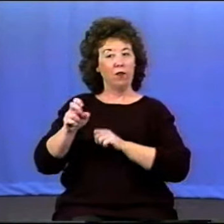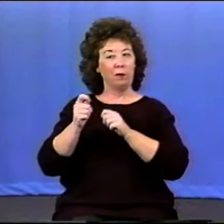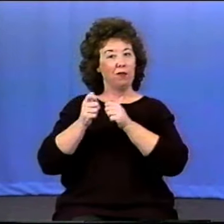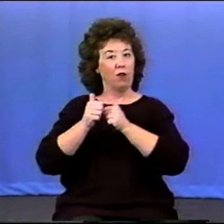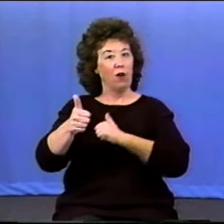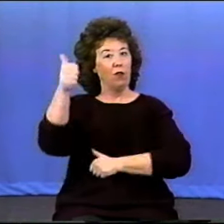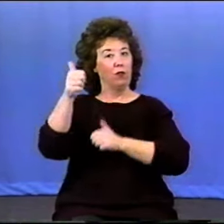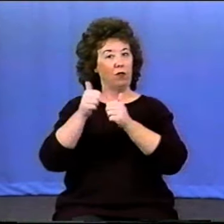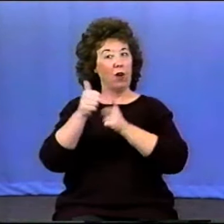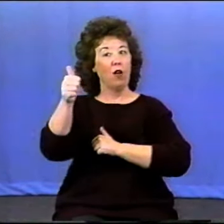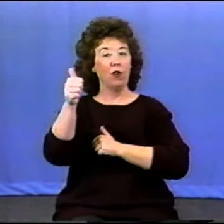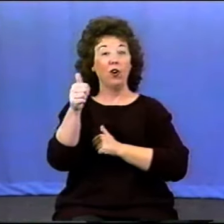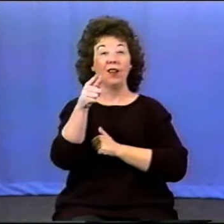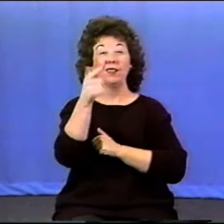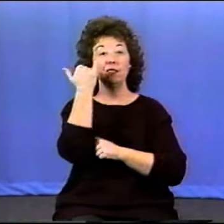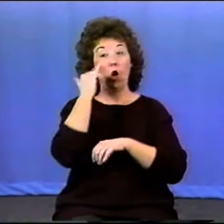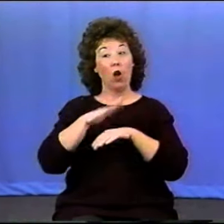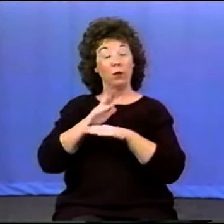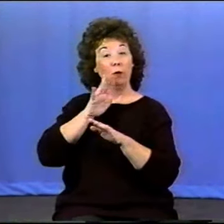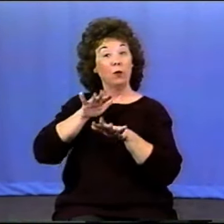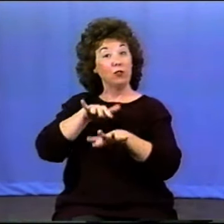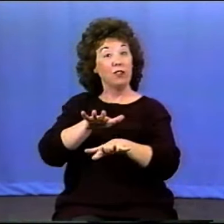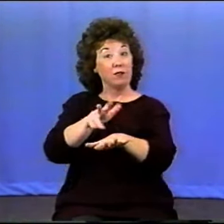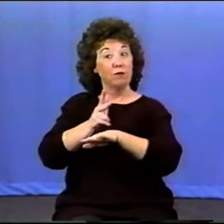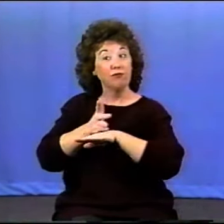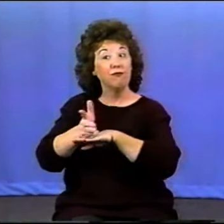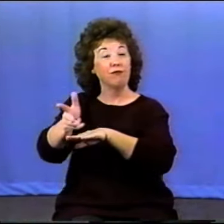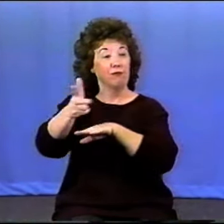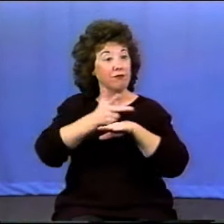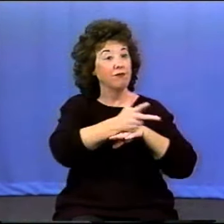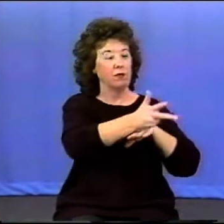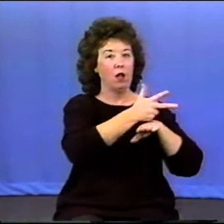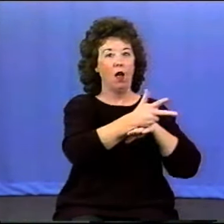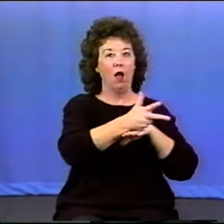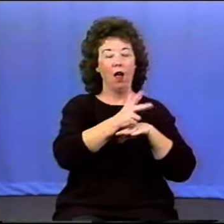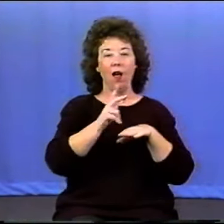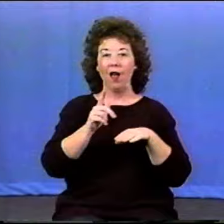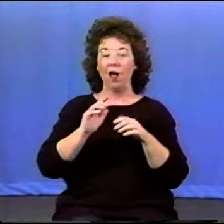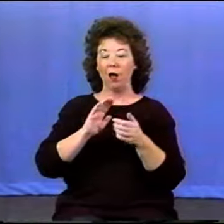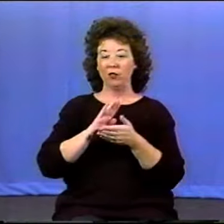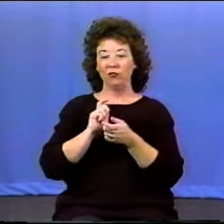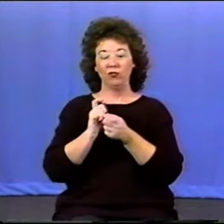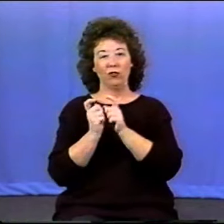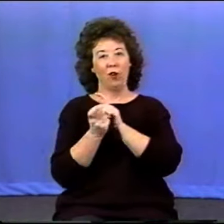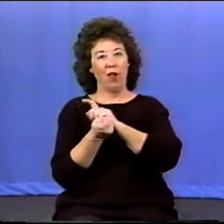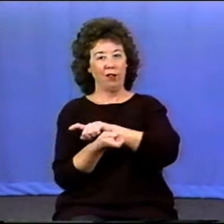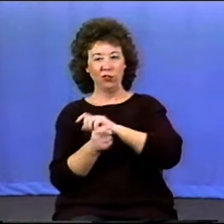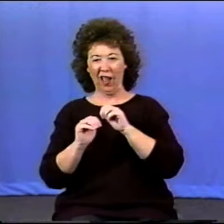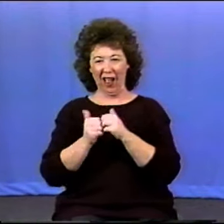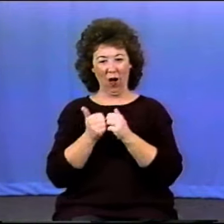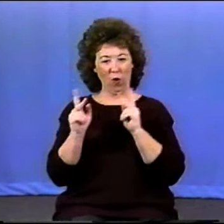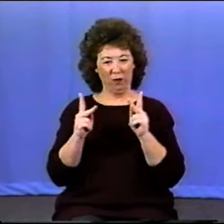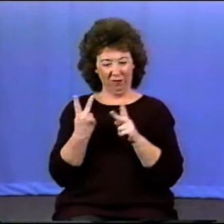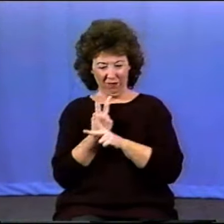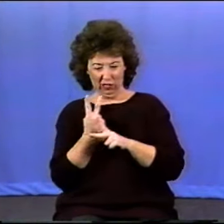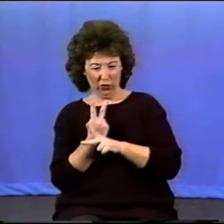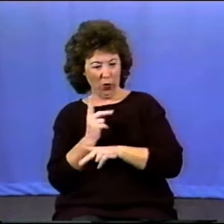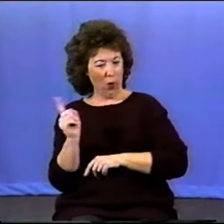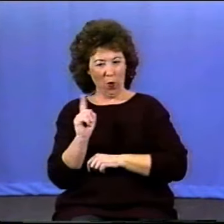sea, then this whole notion of where you are and how to determine where you are became much more